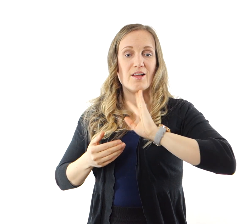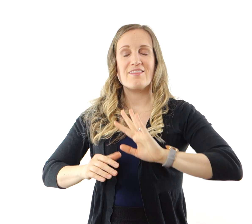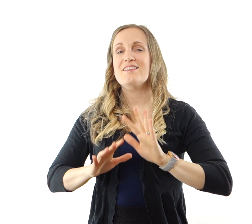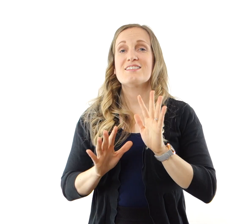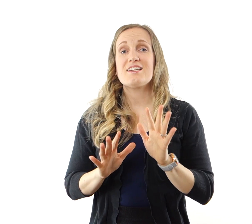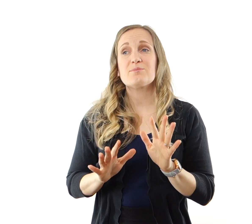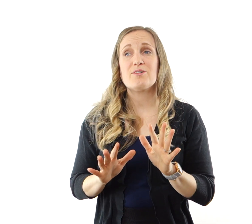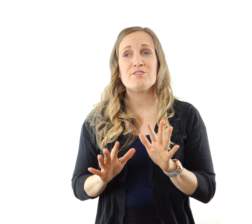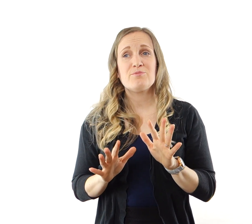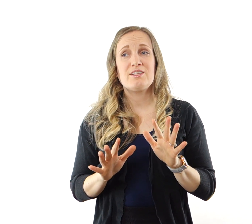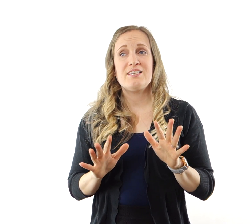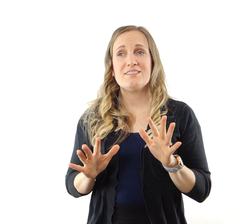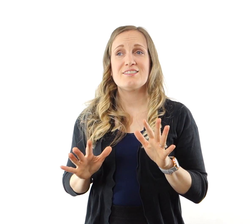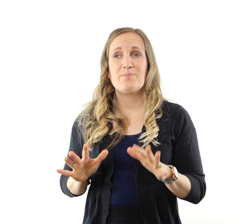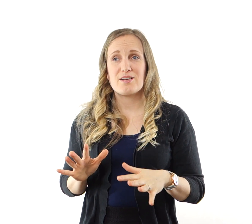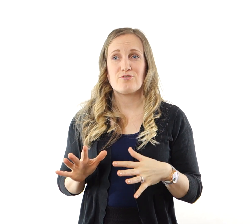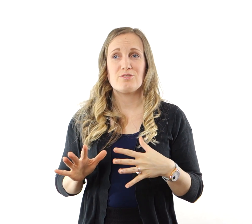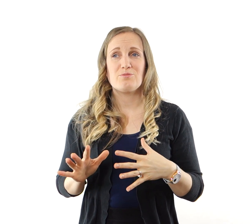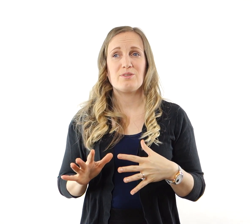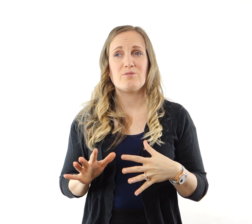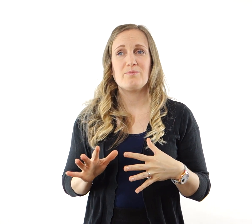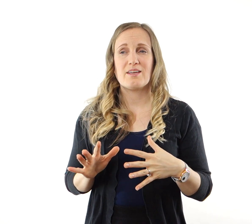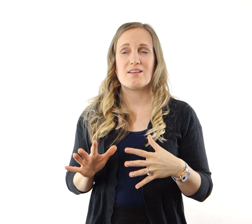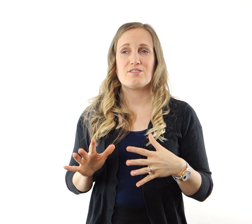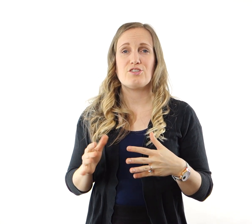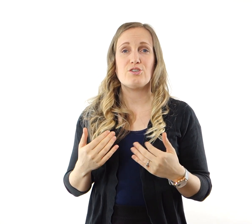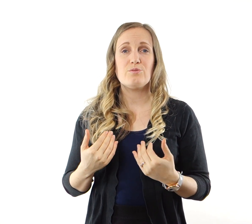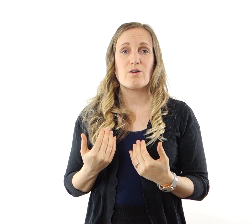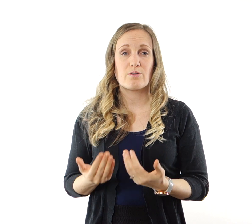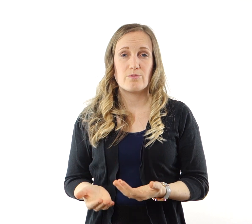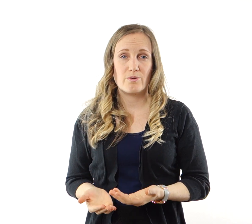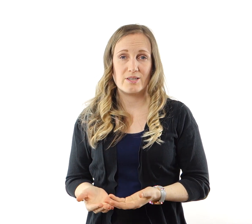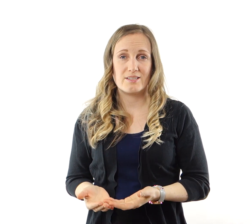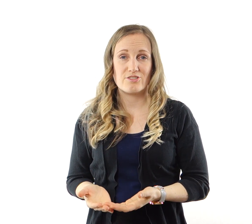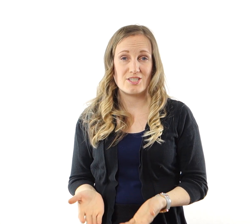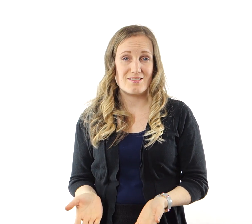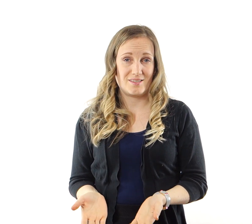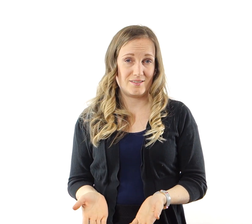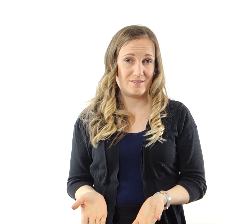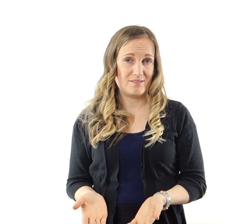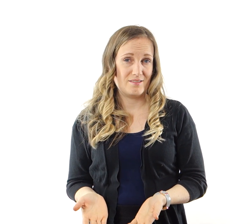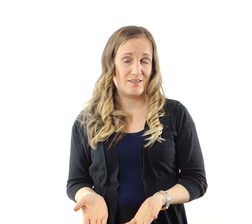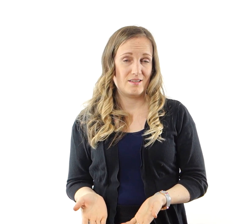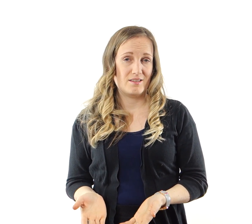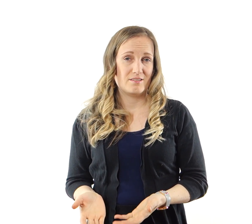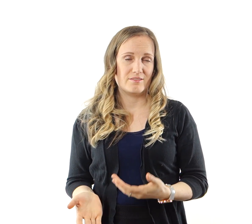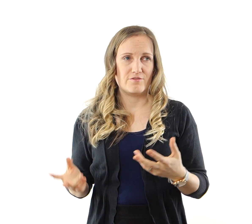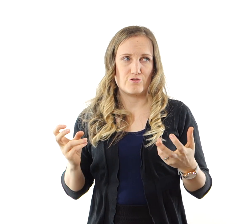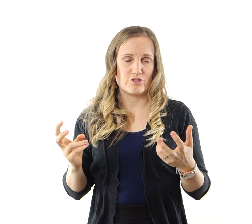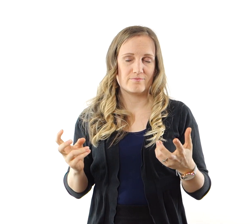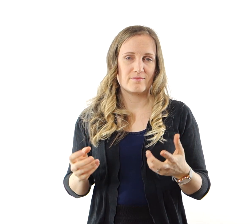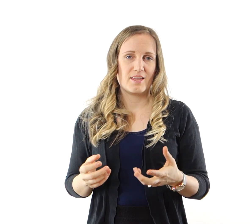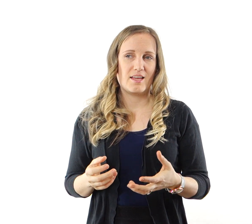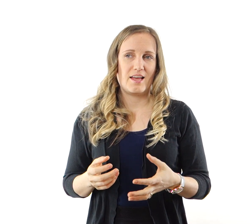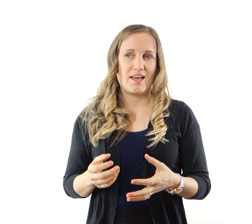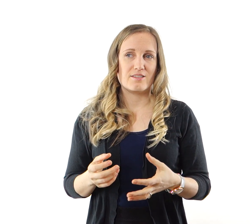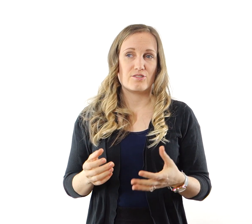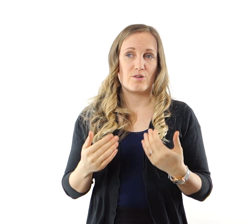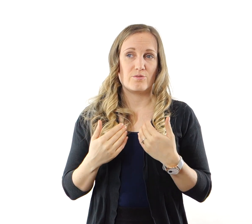then this next part is really special. It's really cool because you are quoting Jesus in the future. And so